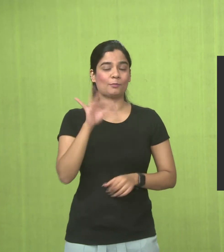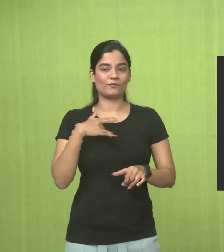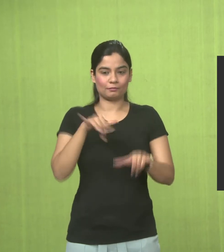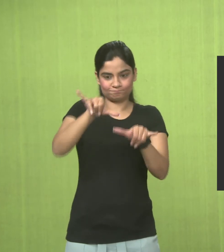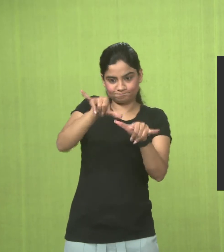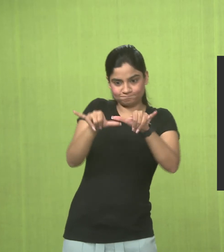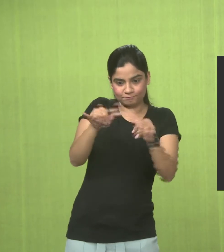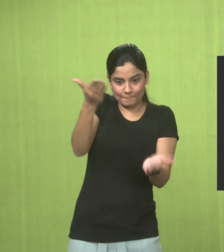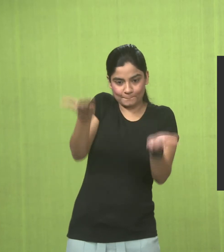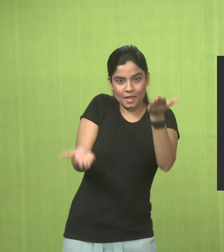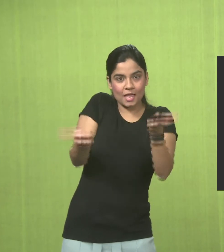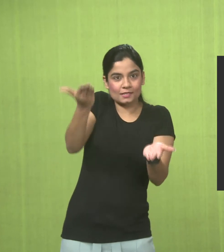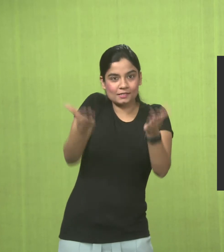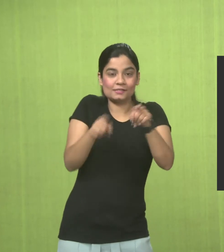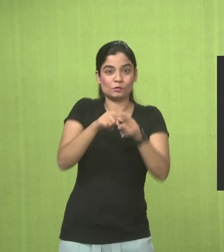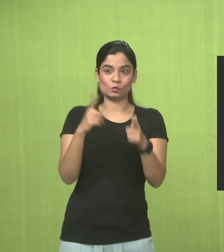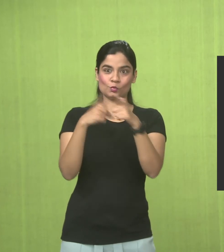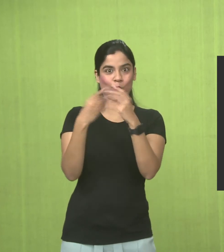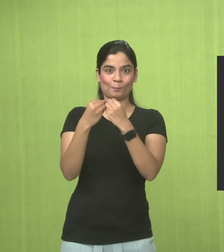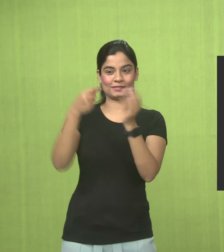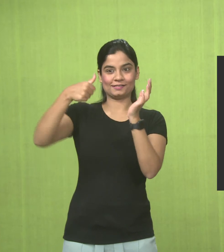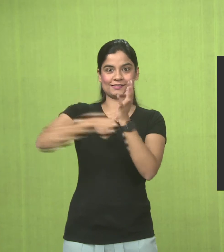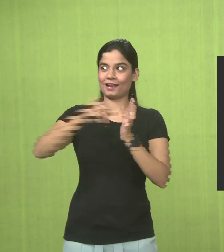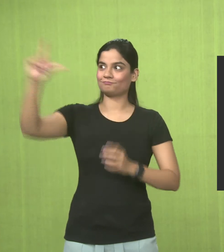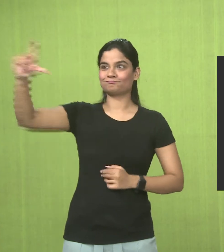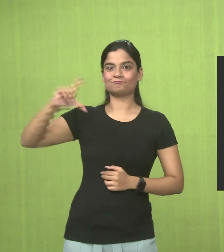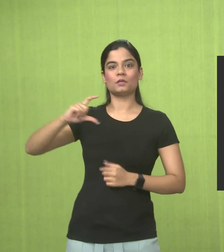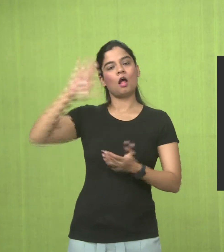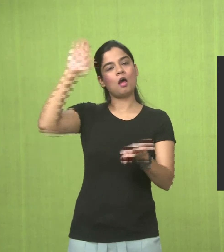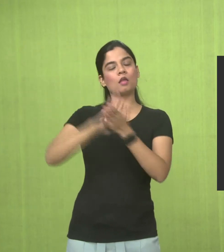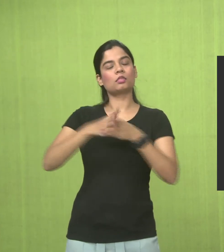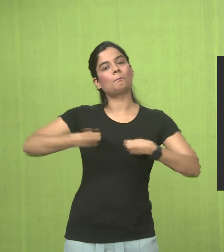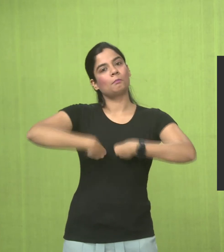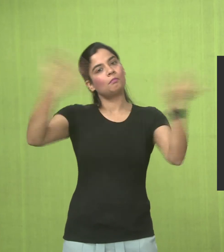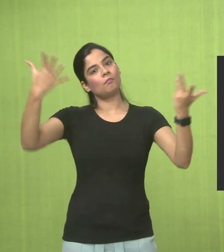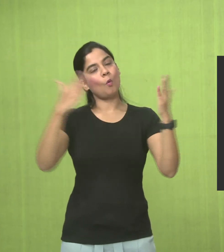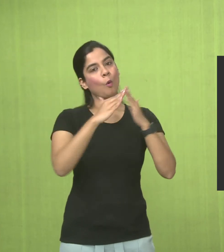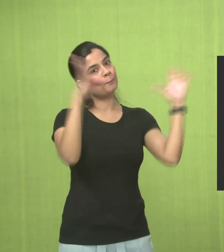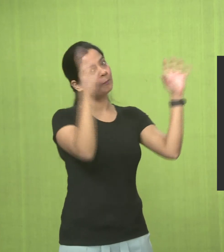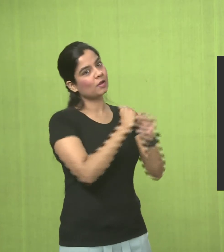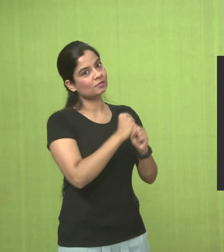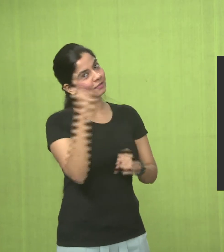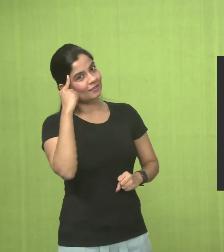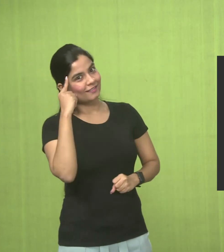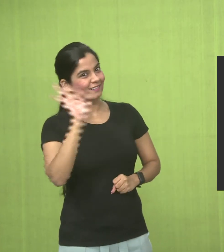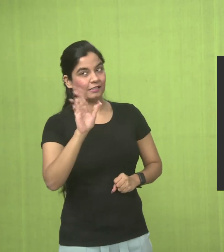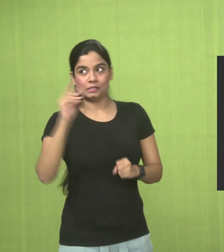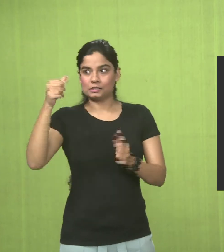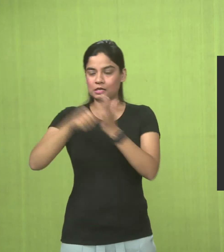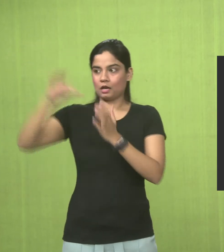It helps us make optimal use of available resources. If we get a salary every month, should we spend